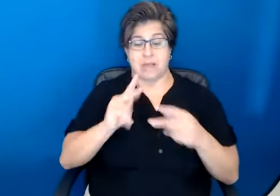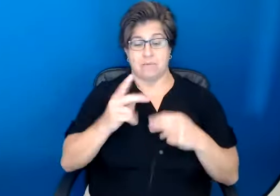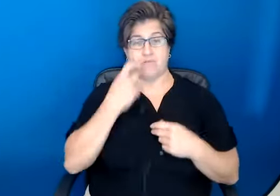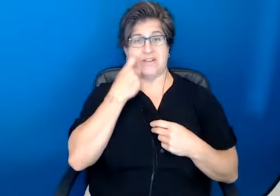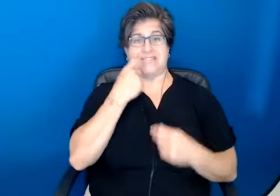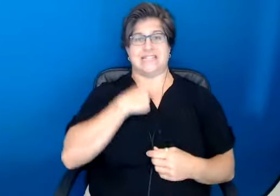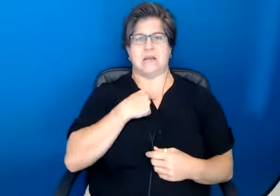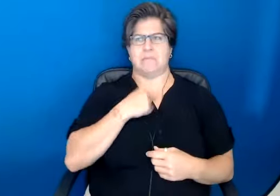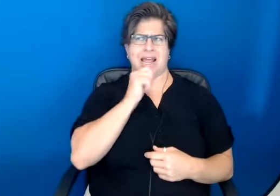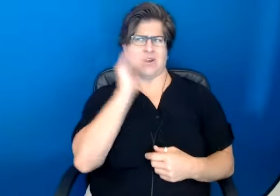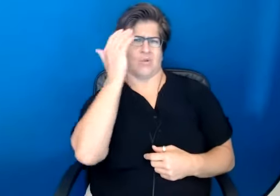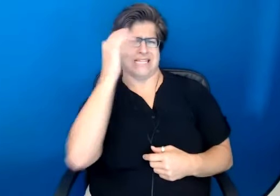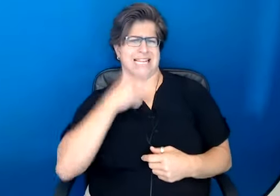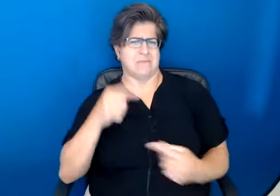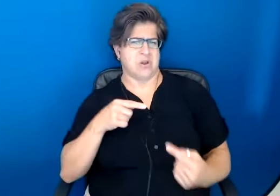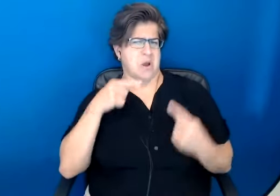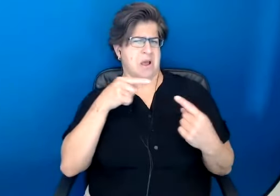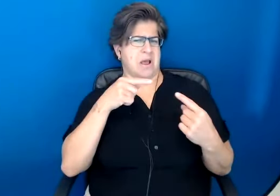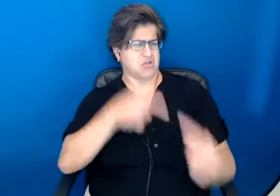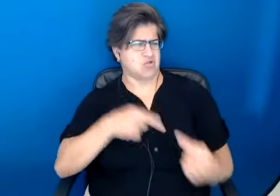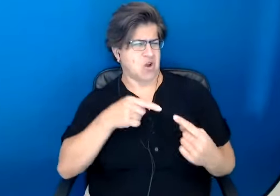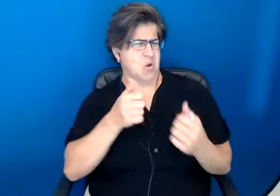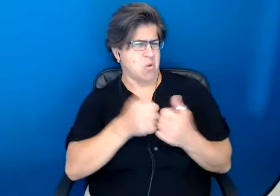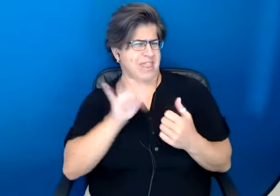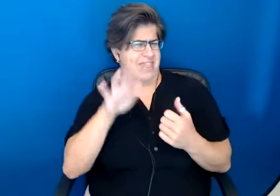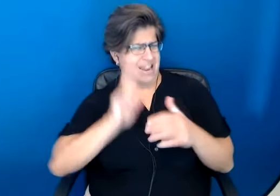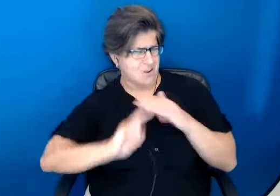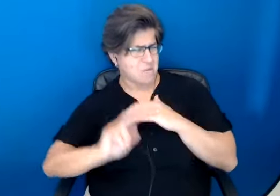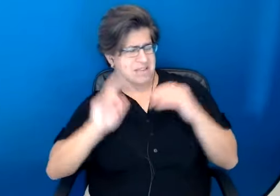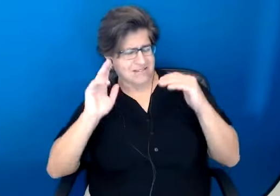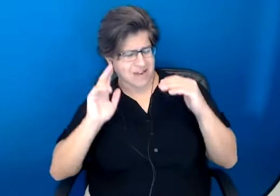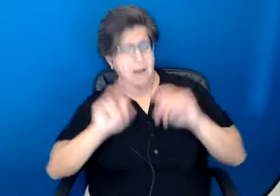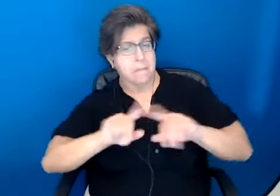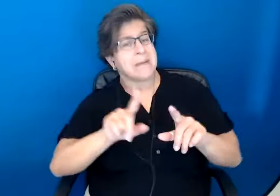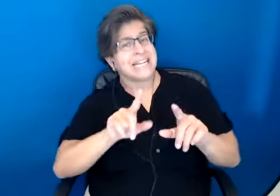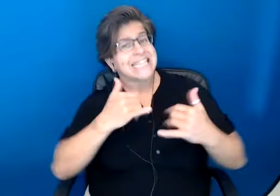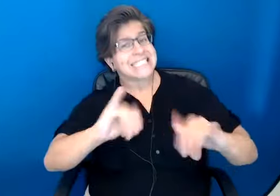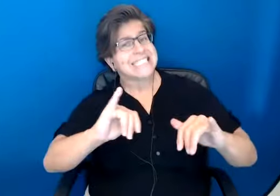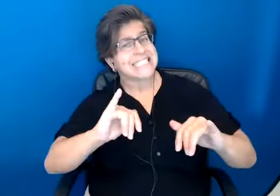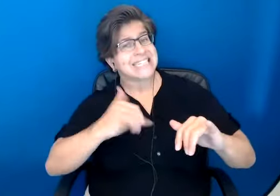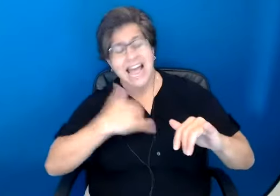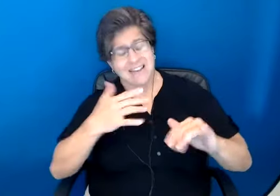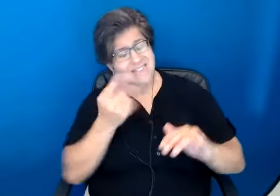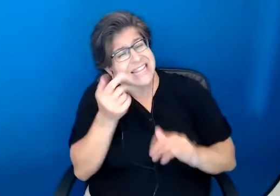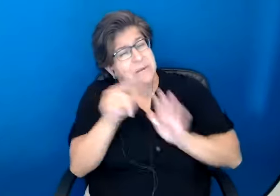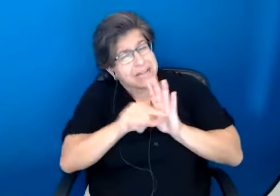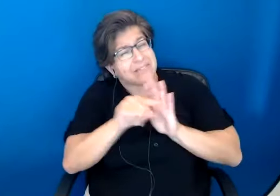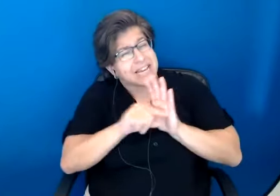And it's part of the programme, and it's part of being teachable and learning to listen. I